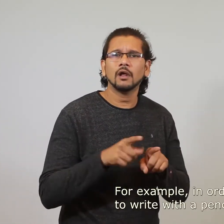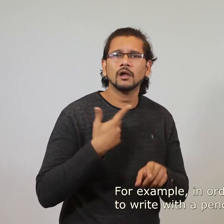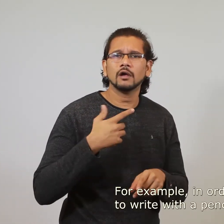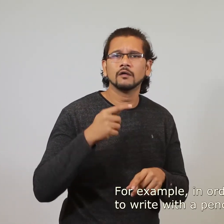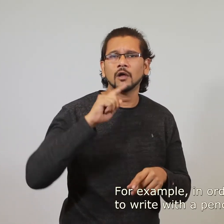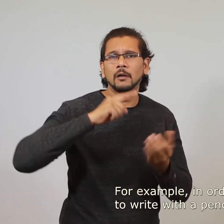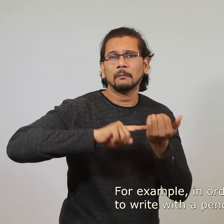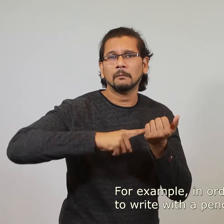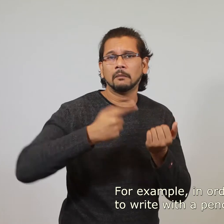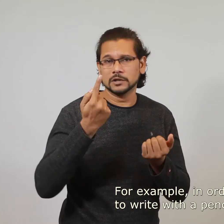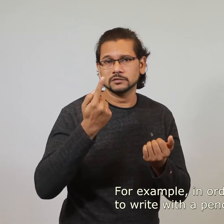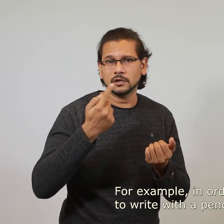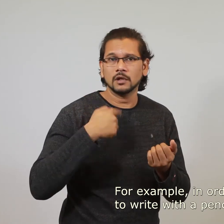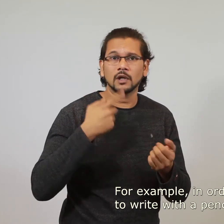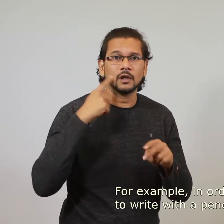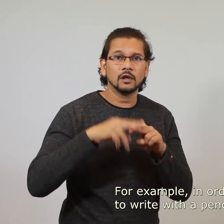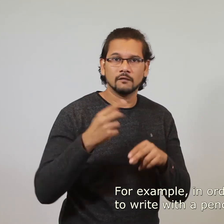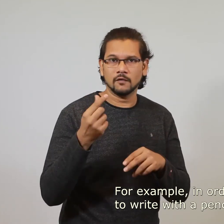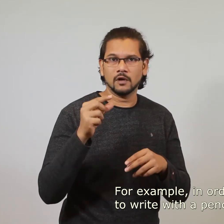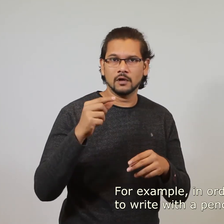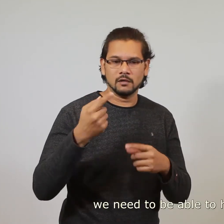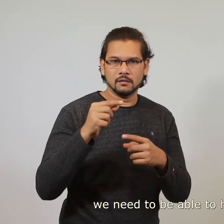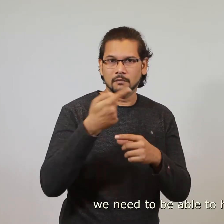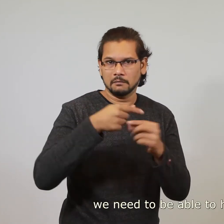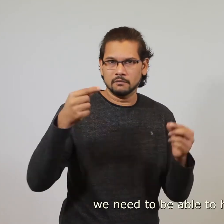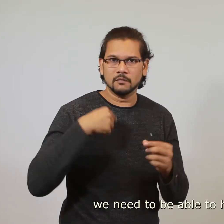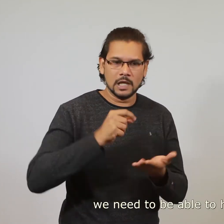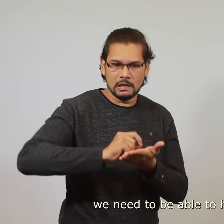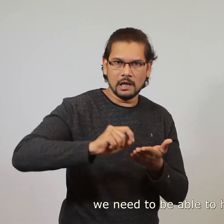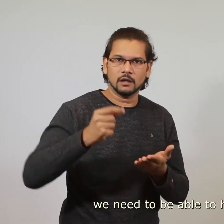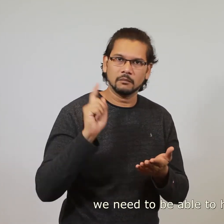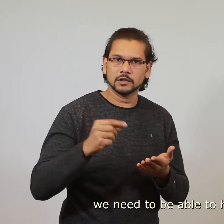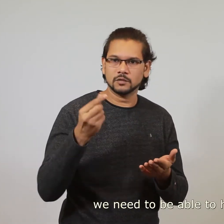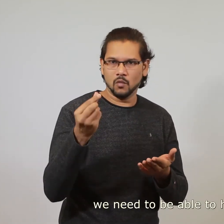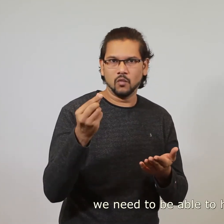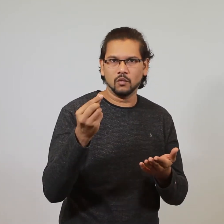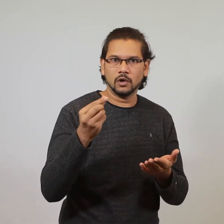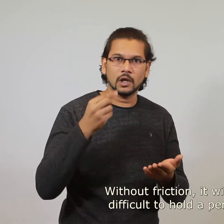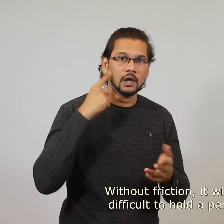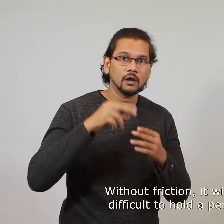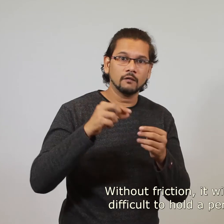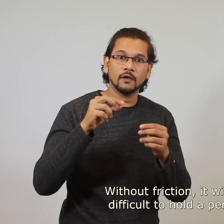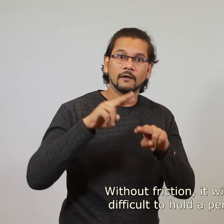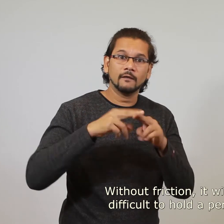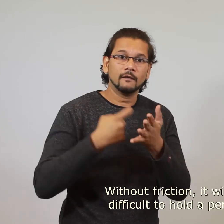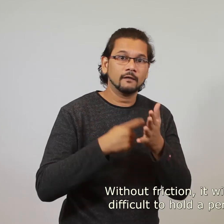For example, in order to write with a pencil, we need to be able to hold it. Without